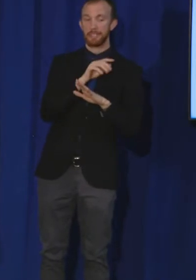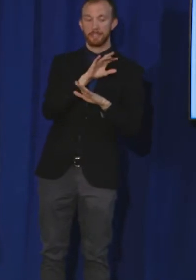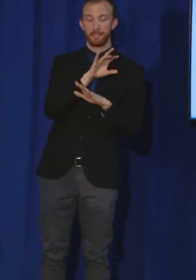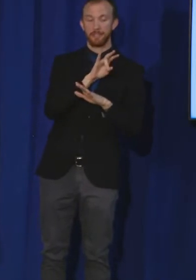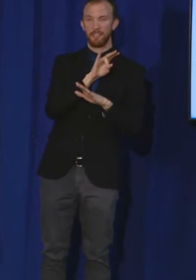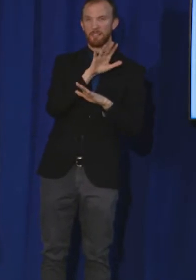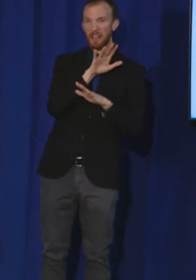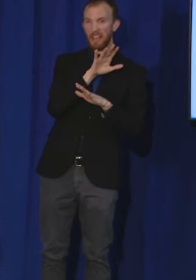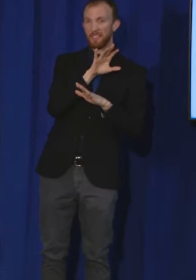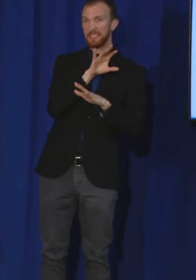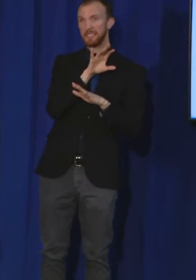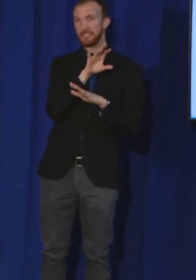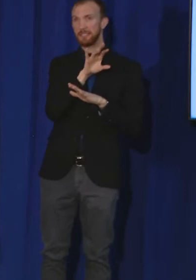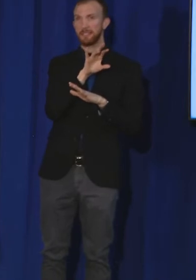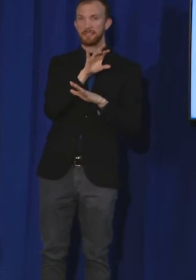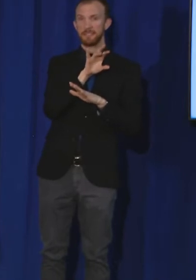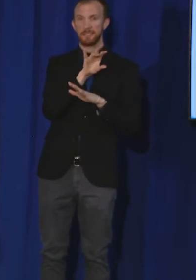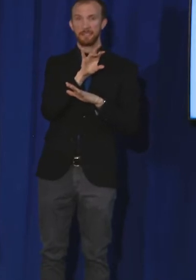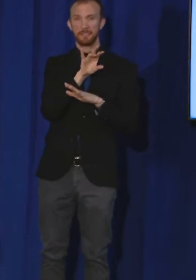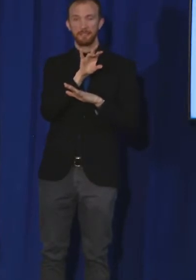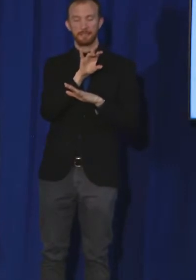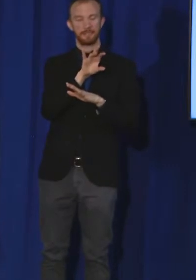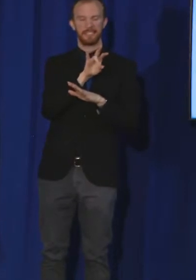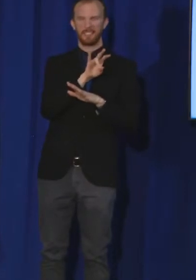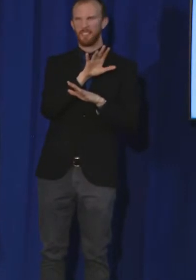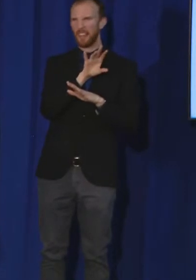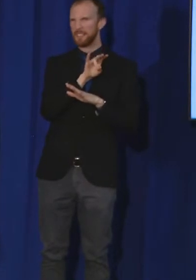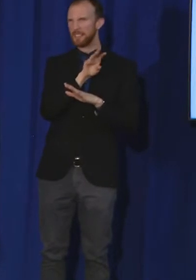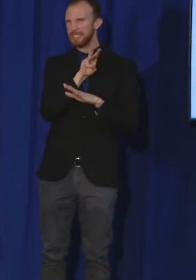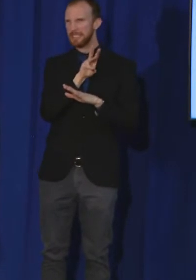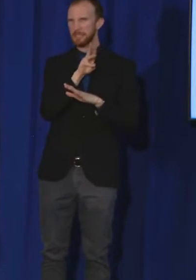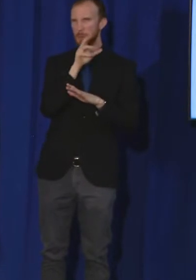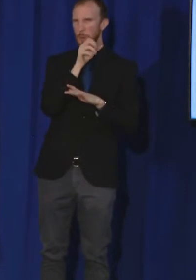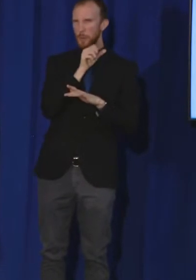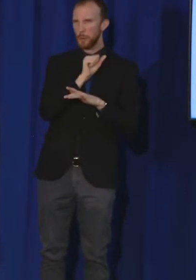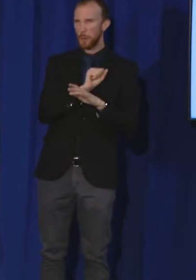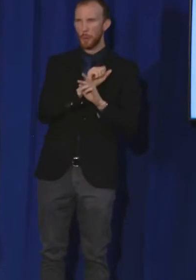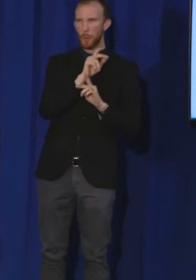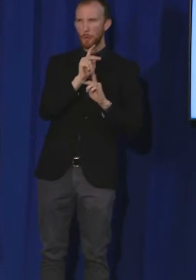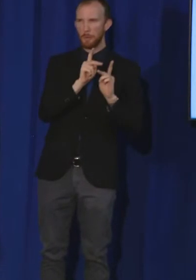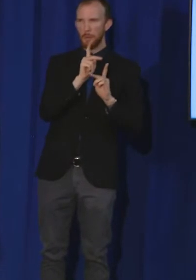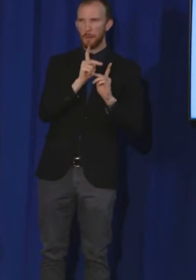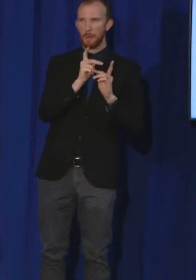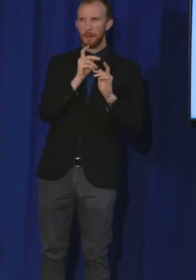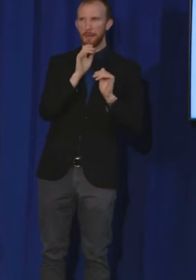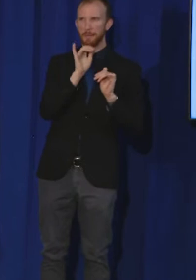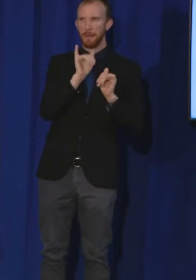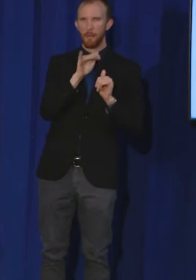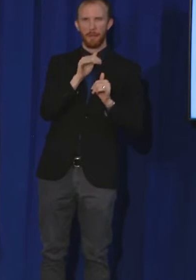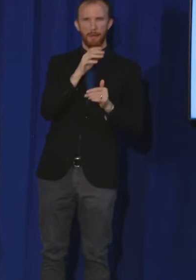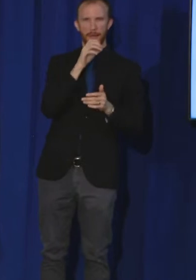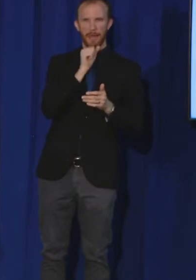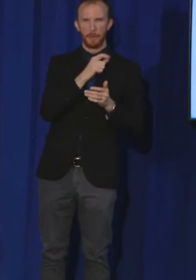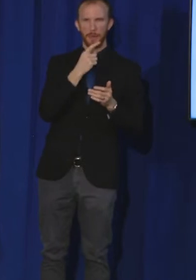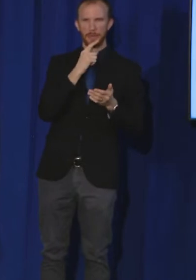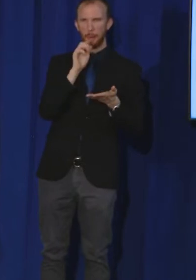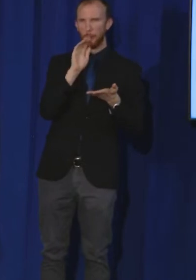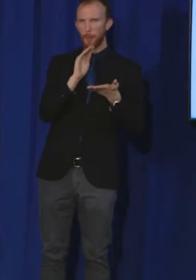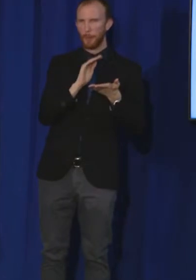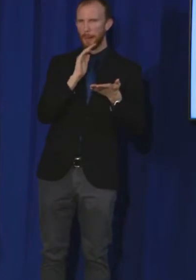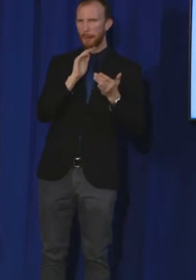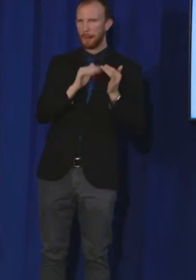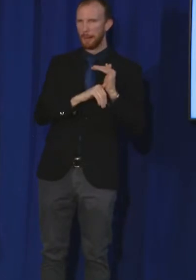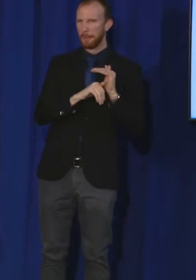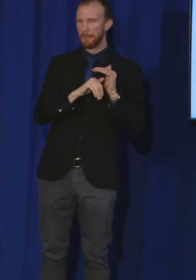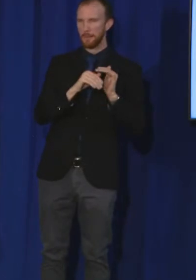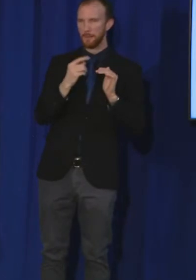old, and the Trump administration's changes with vaccine distribution, including no longer holding back second shots. She says, given